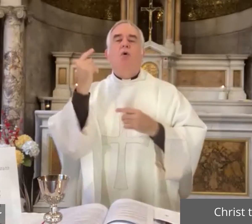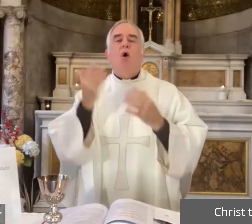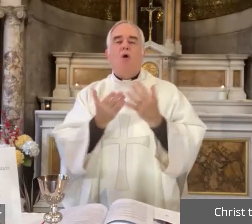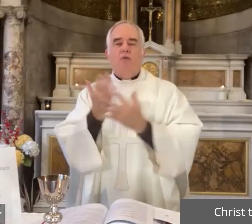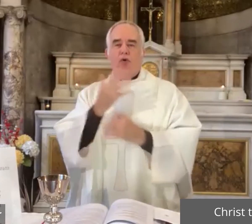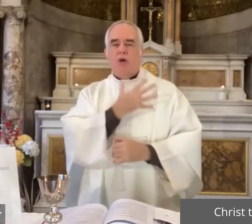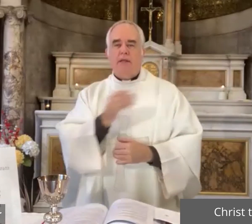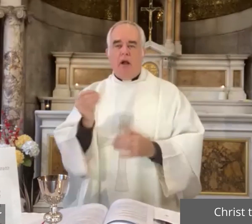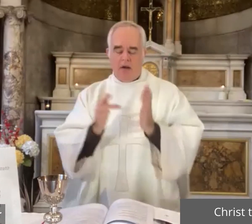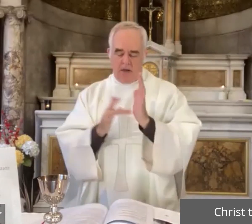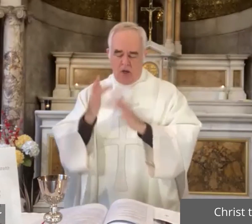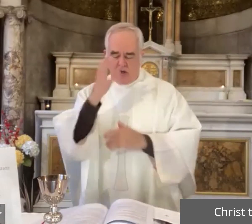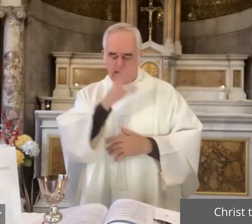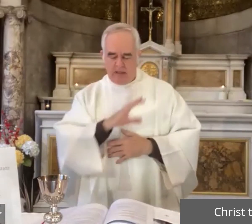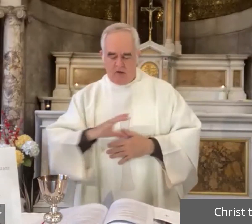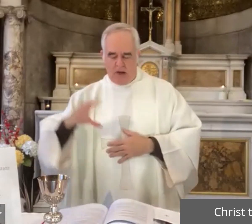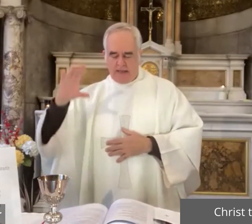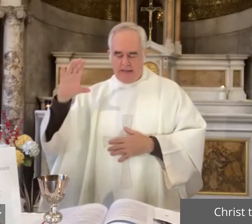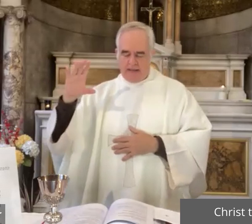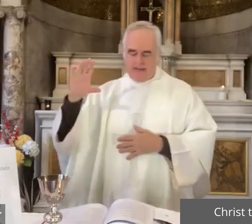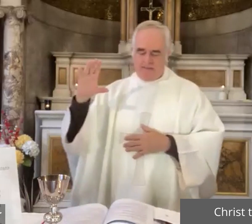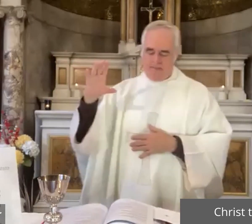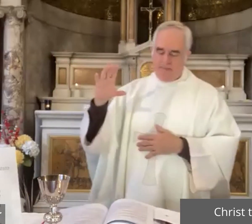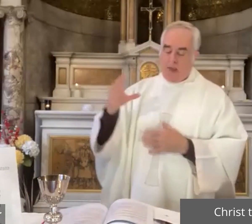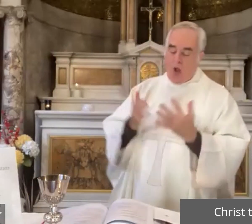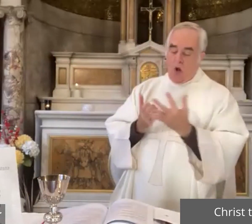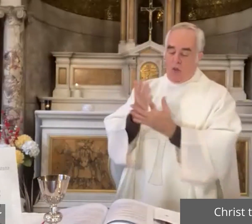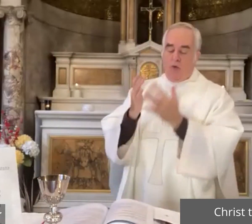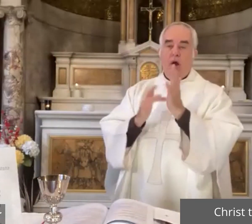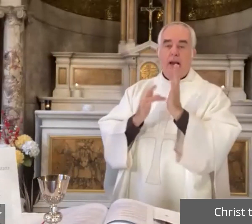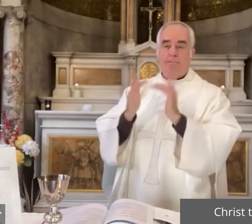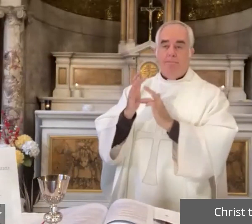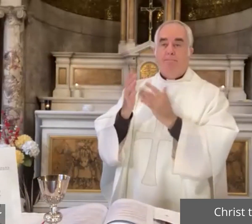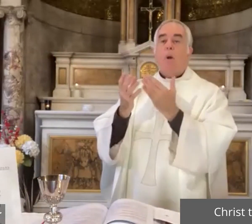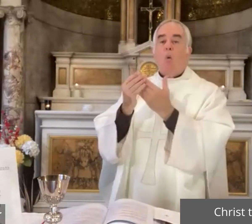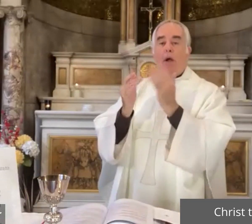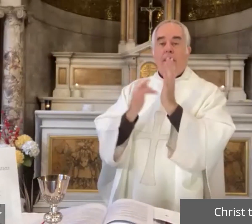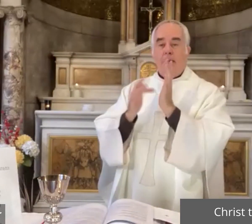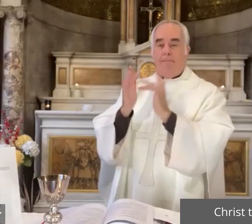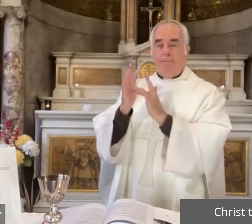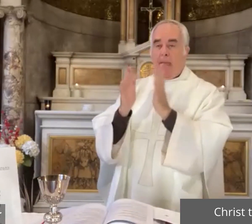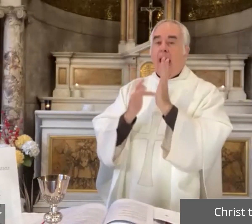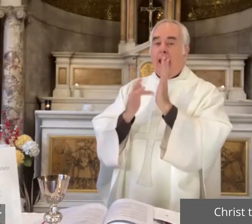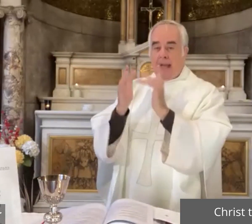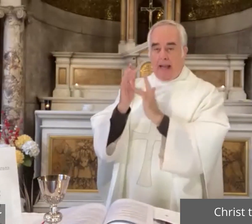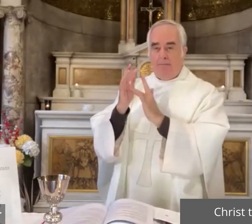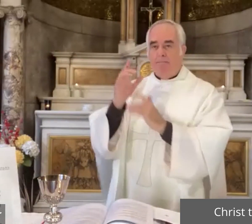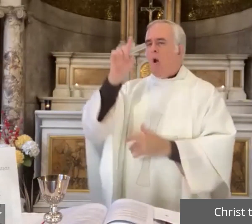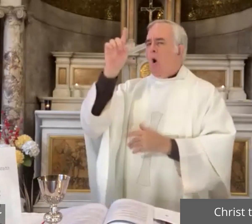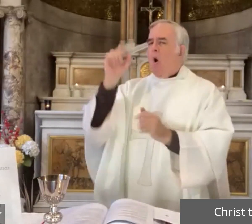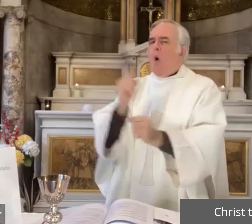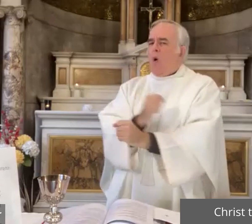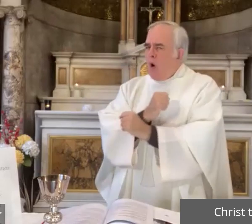you through your Son, Jesus Christ. Through him, with him, in